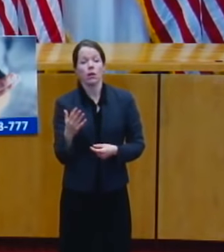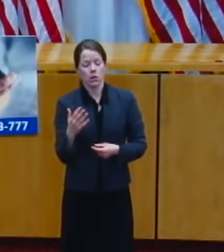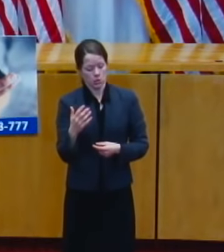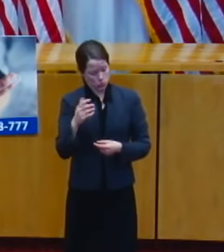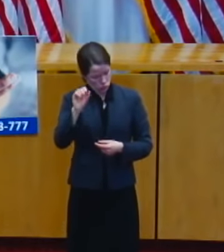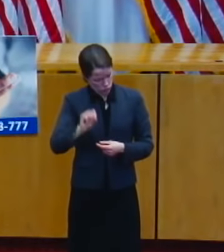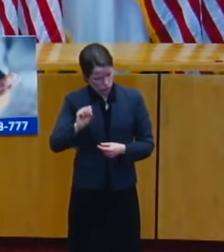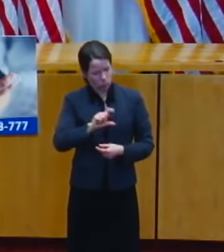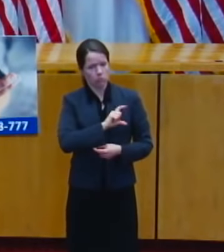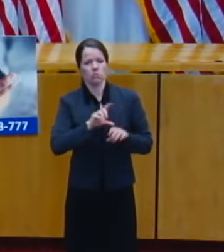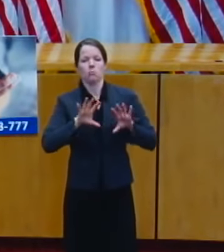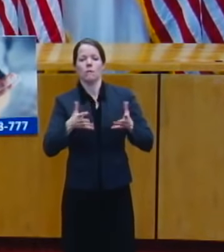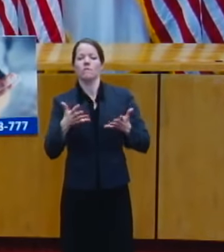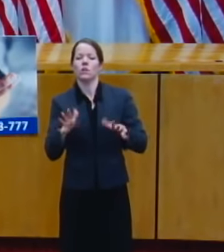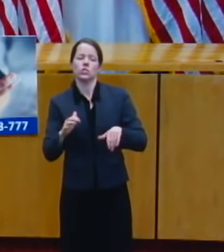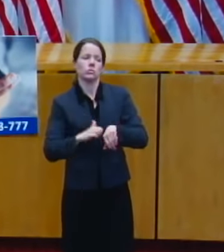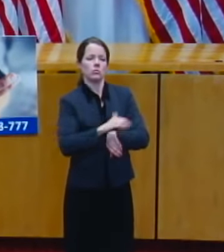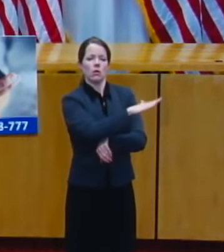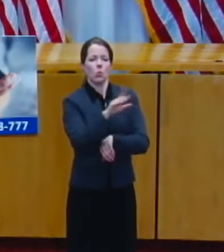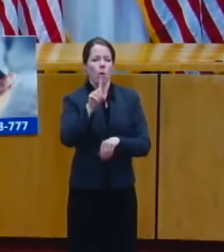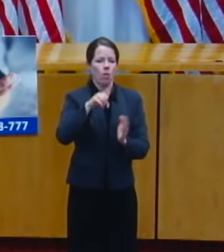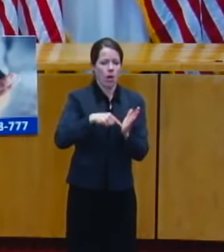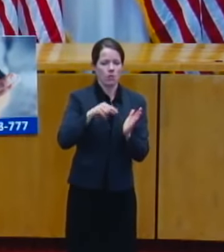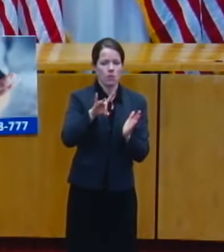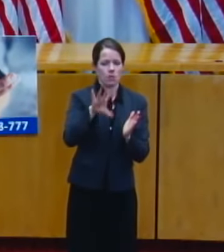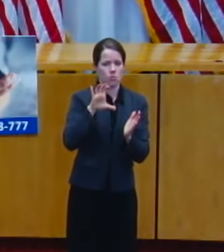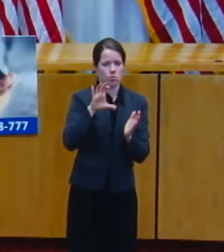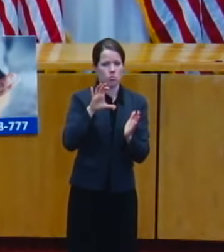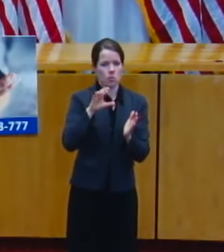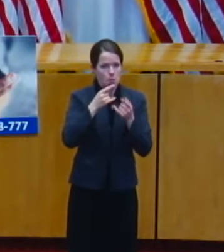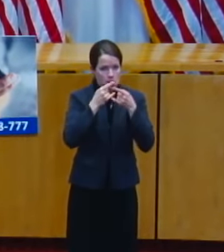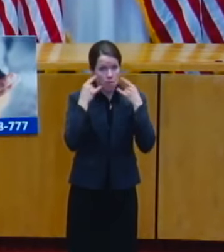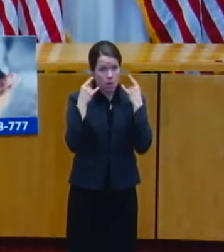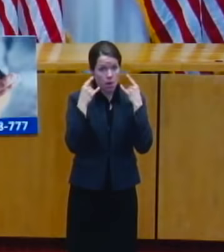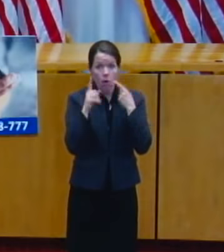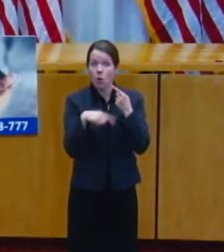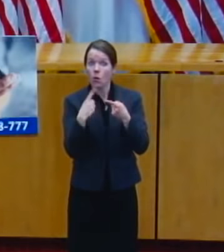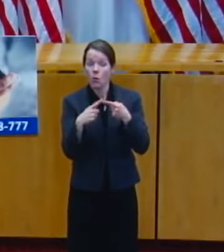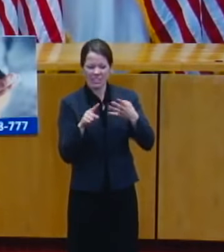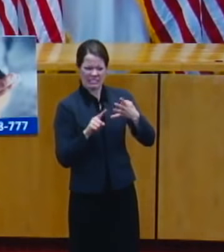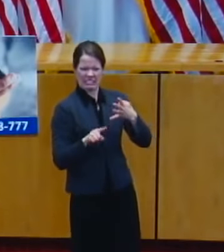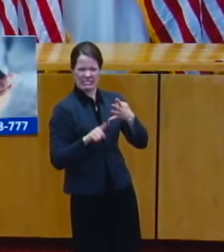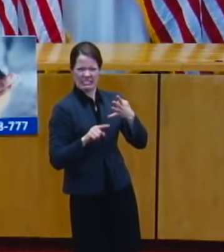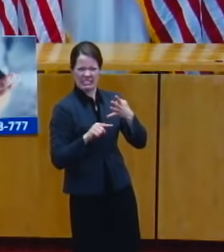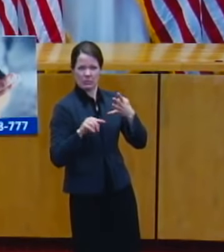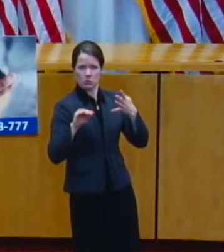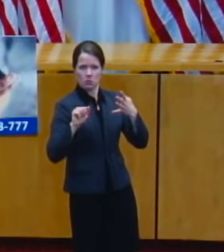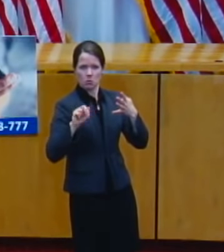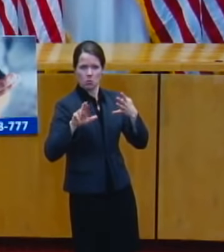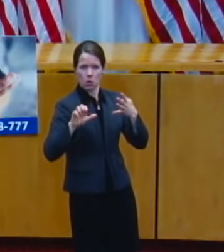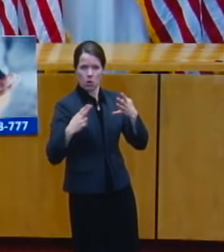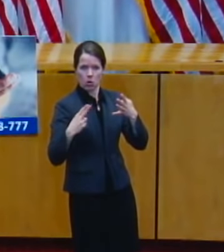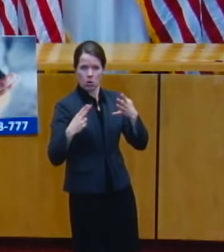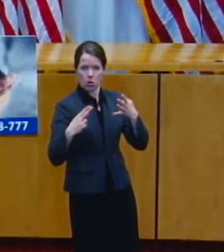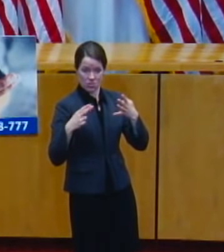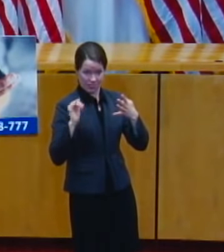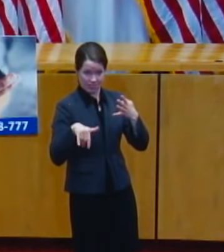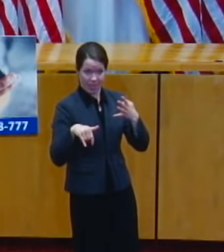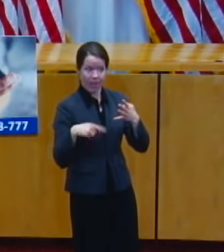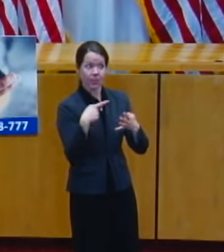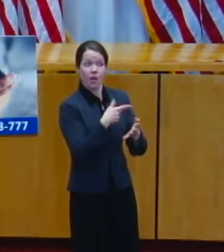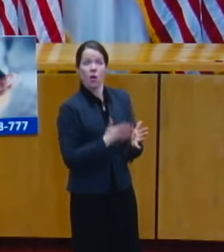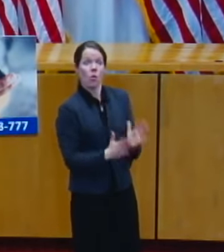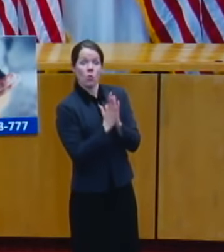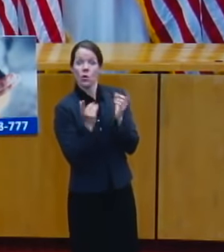1,800 masks on the last day of March. What they are requesting is N95s, which are not